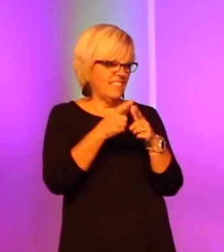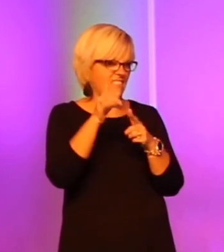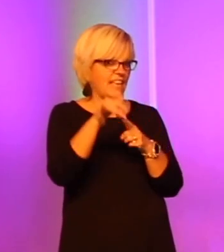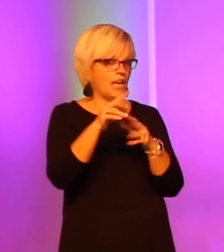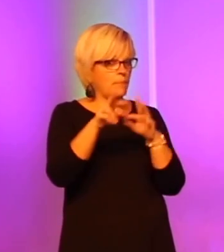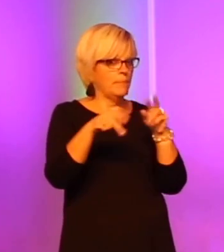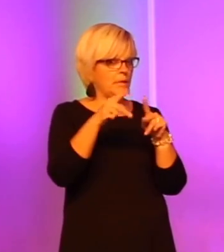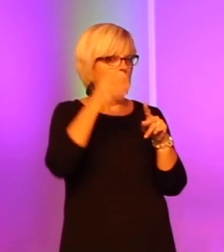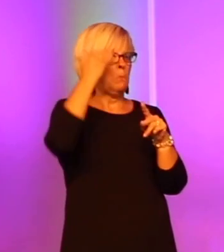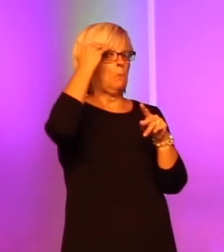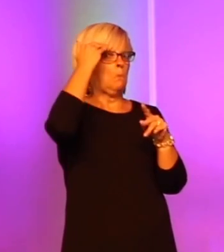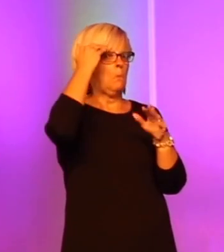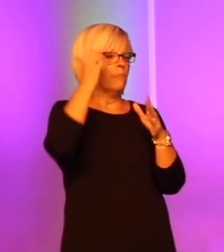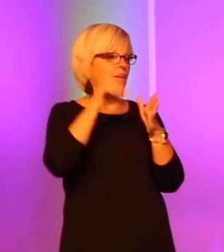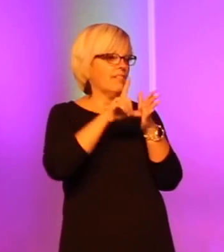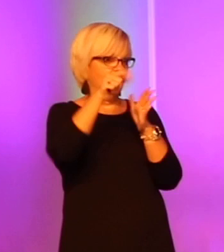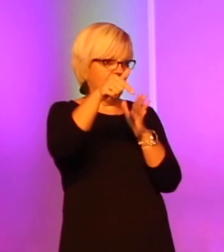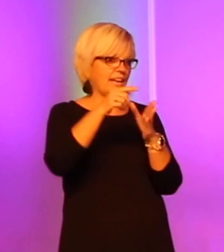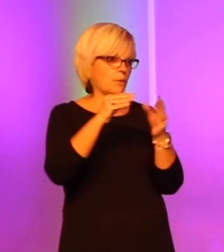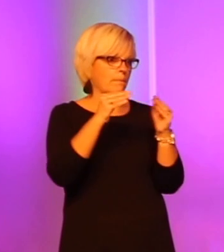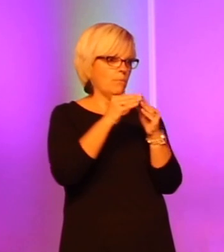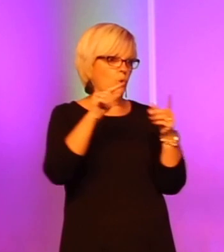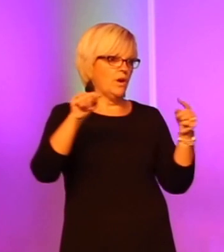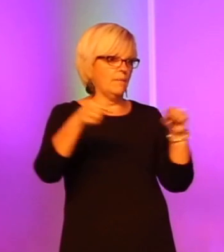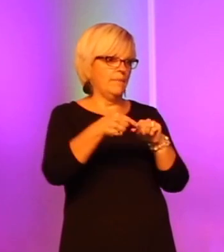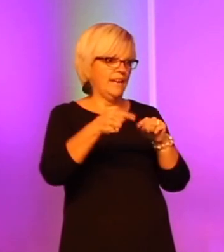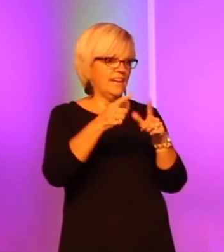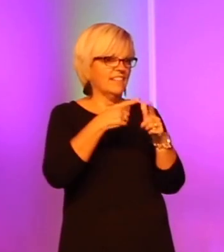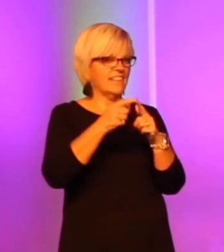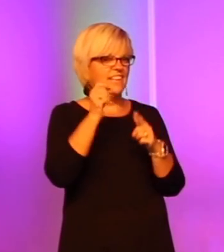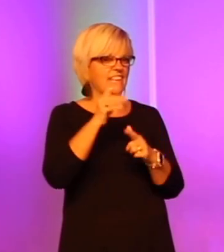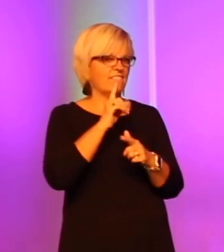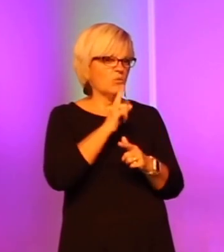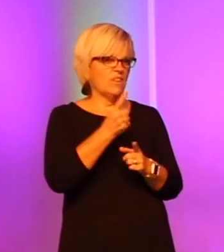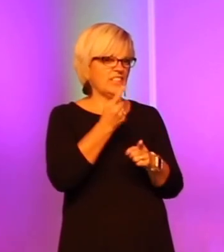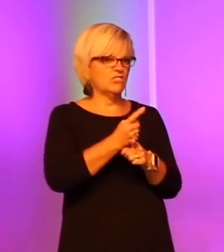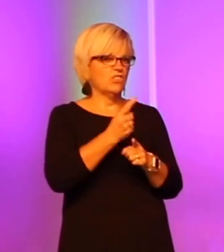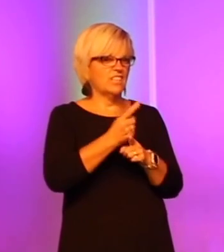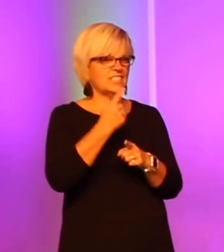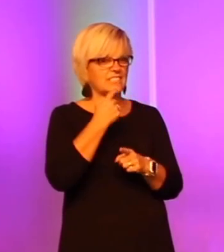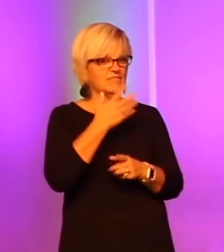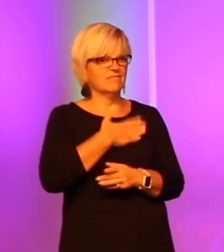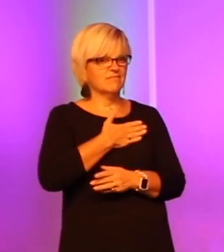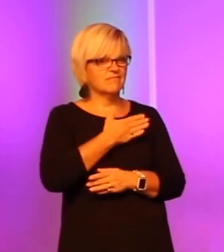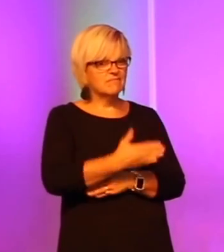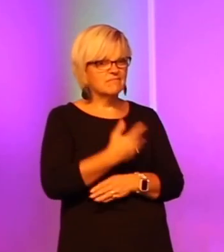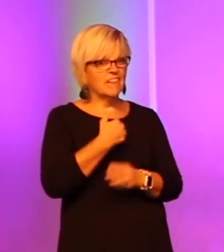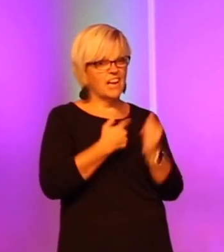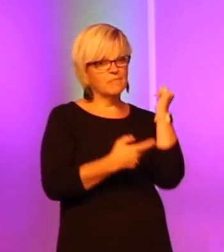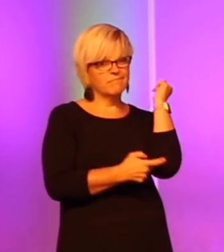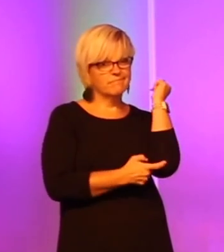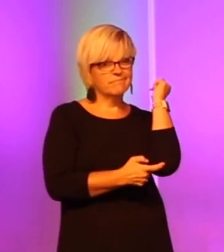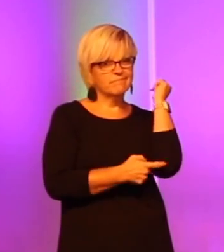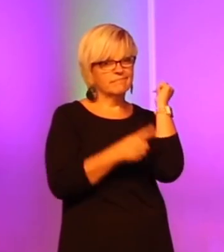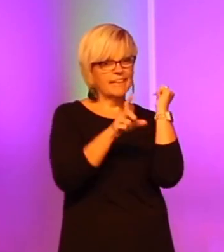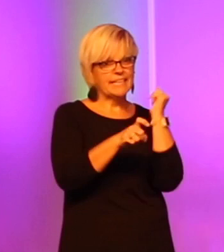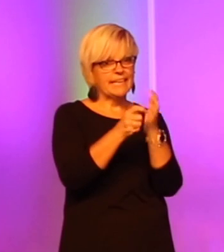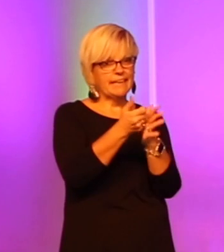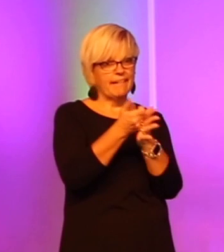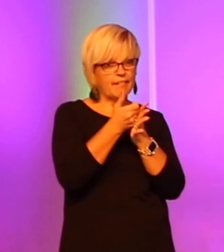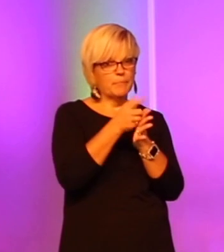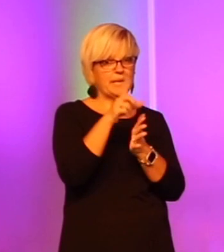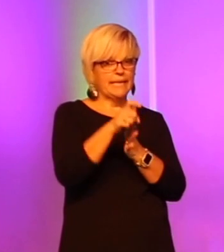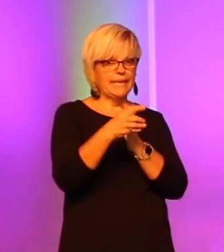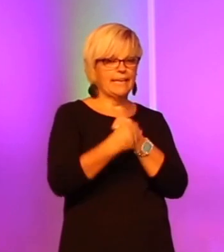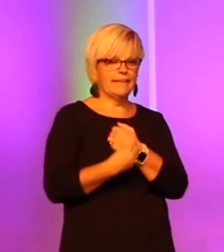more pain than if we would have just said, "You know what, I'm really dealing with this temptation. I need some help." Or I need some